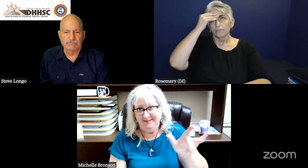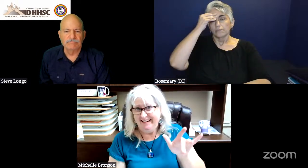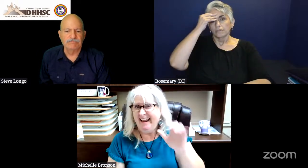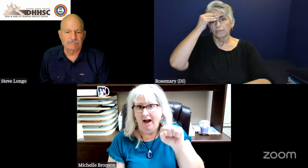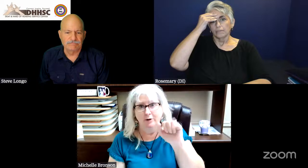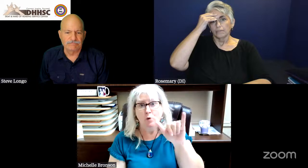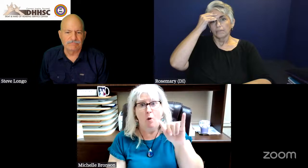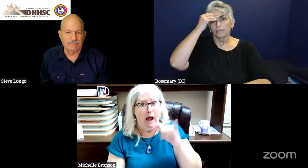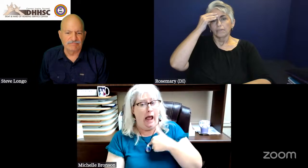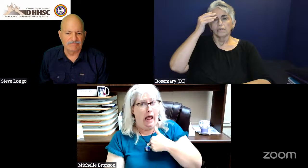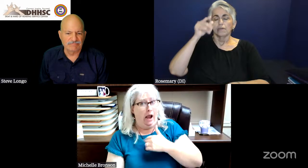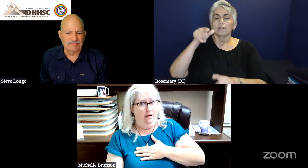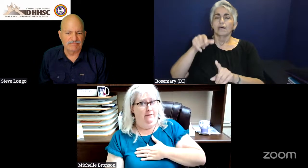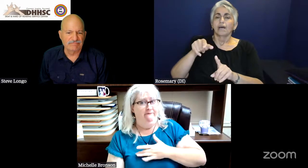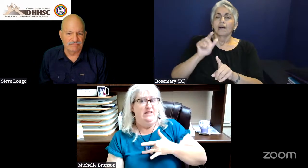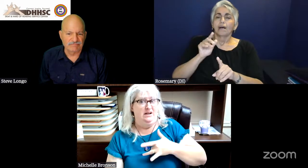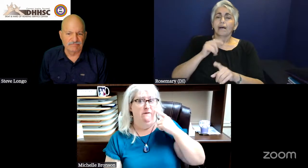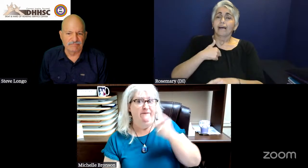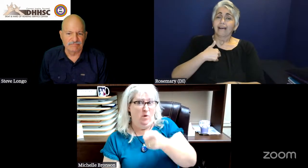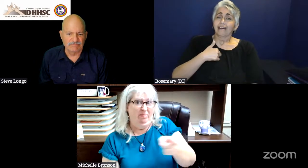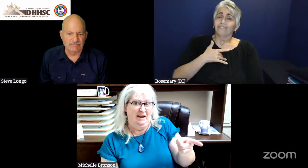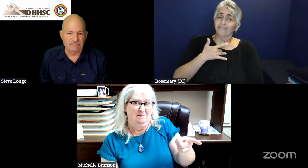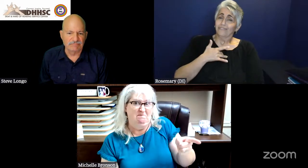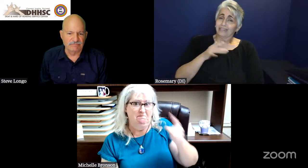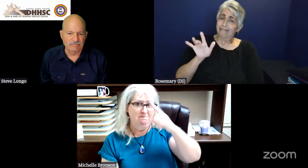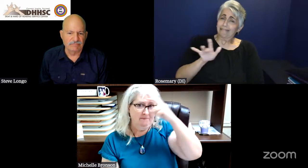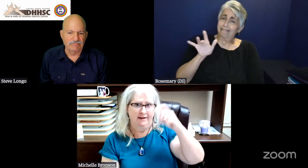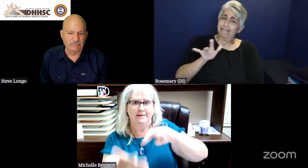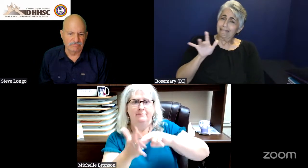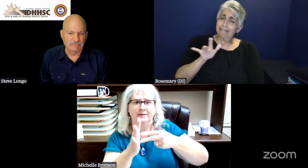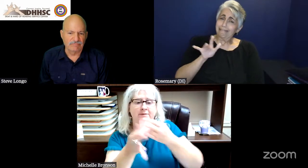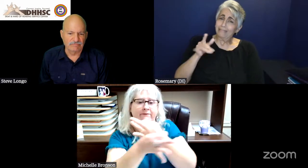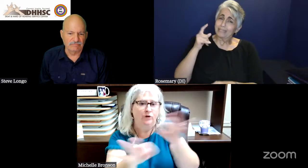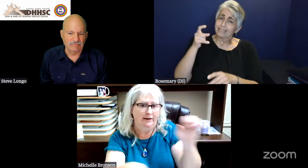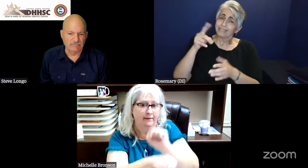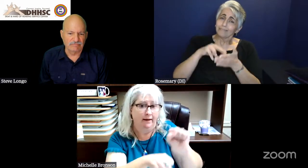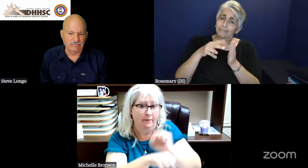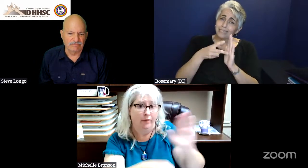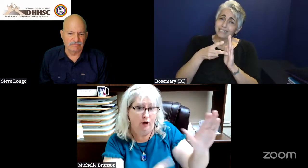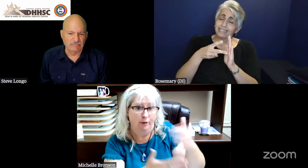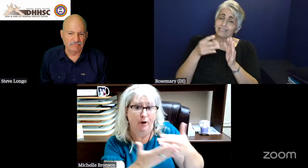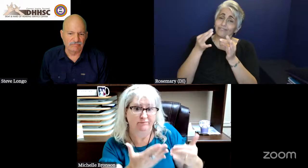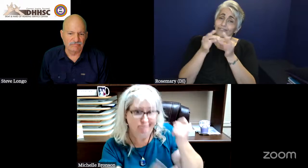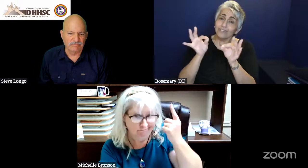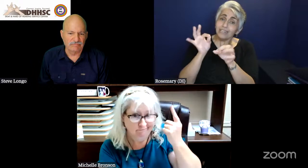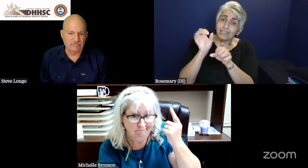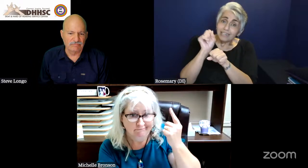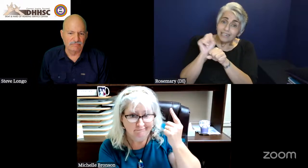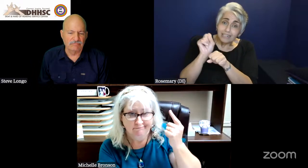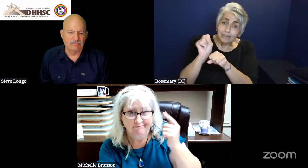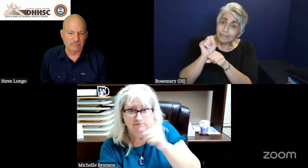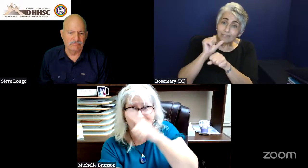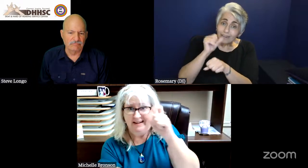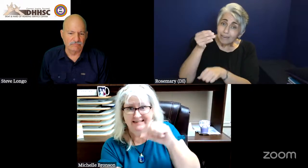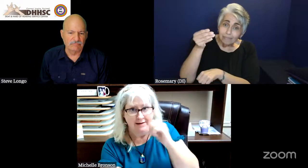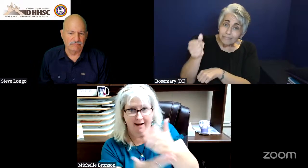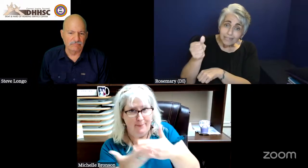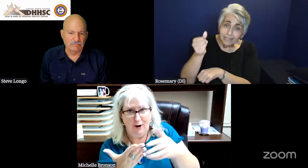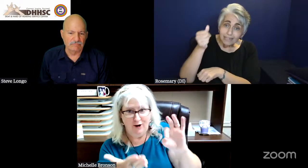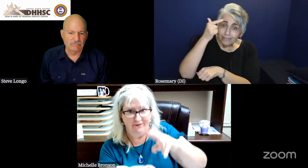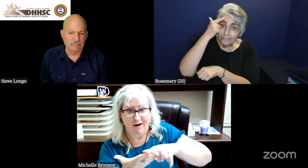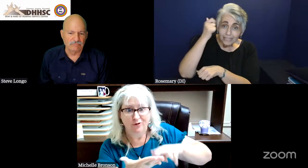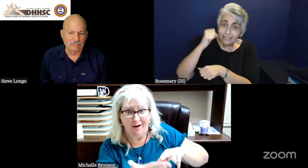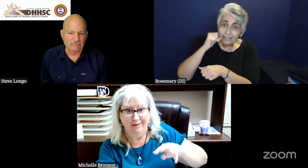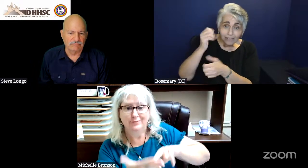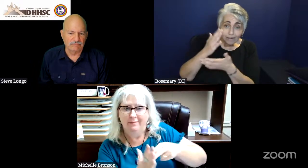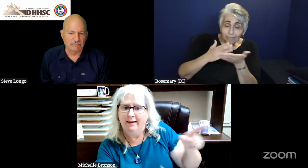it means they didn't approve of that one panel. They have to replace it. I feel so bad because the